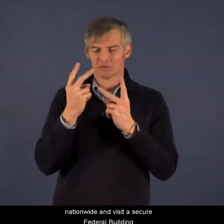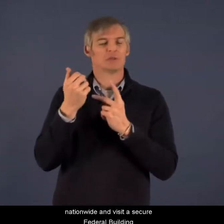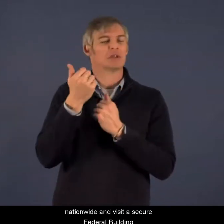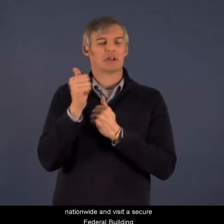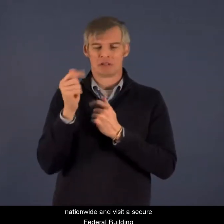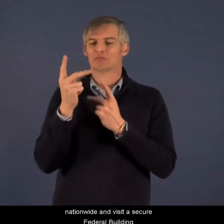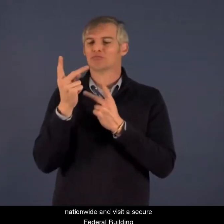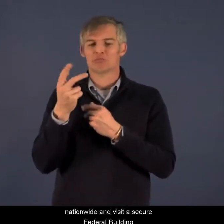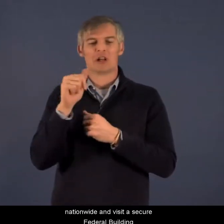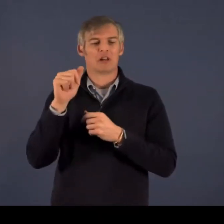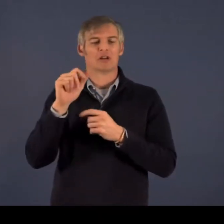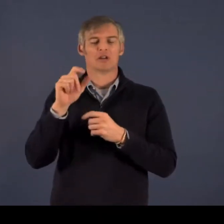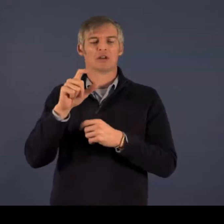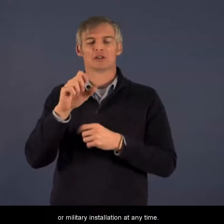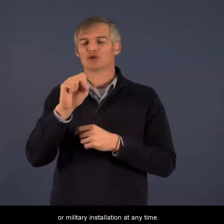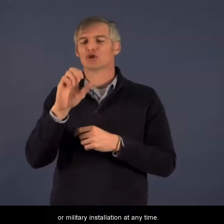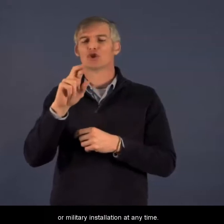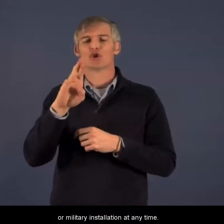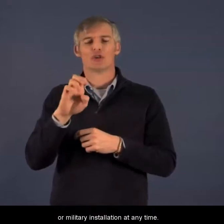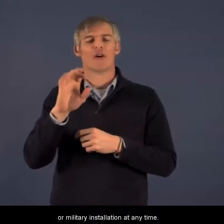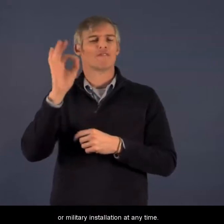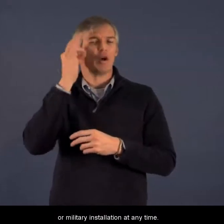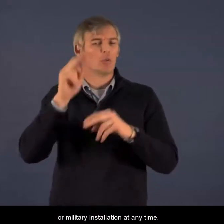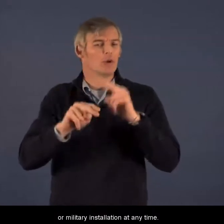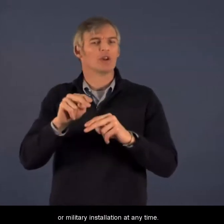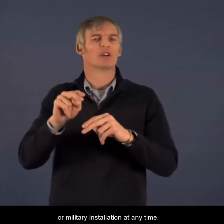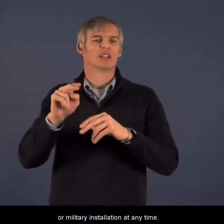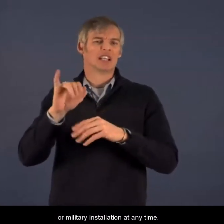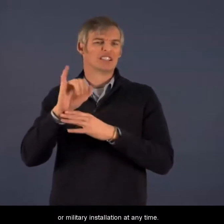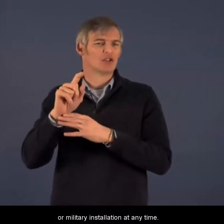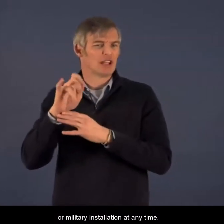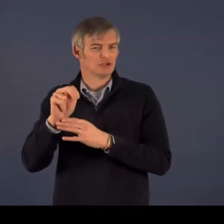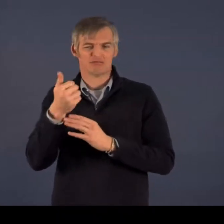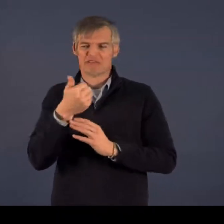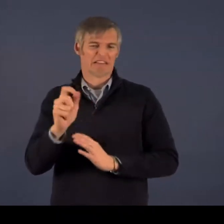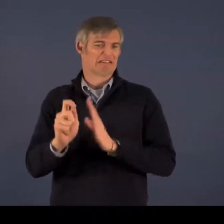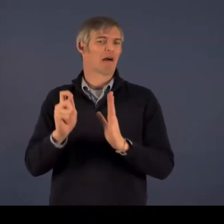secure federal building or military installation at any time.